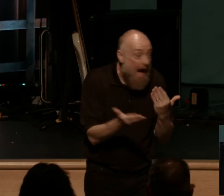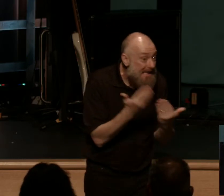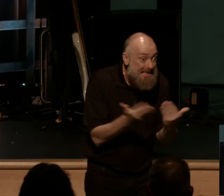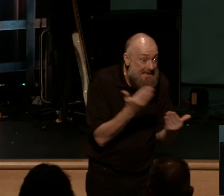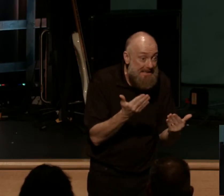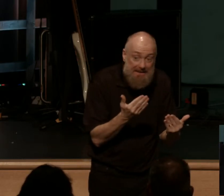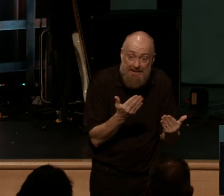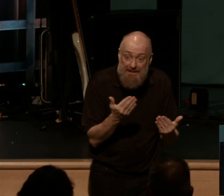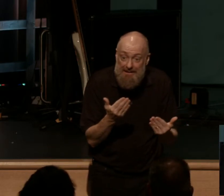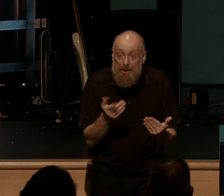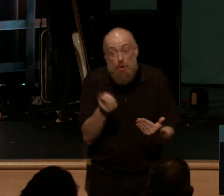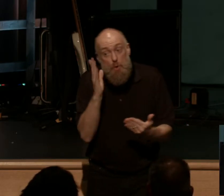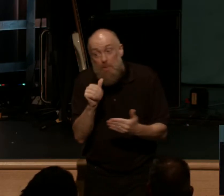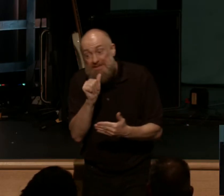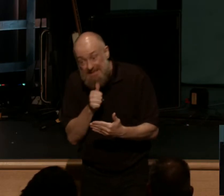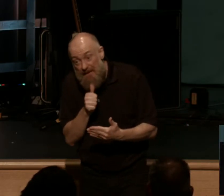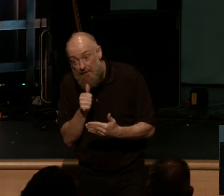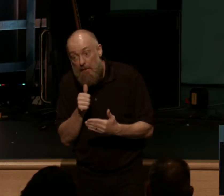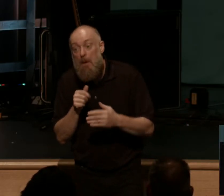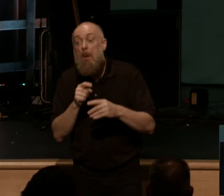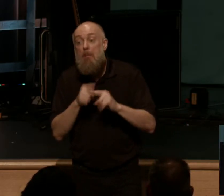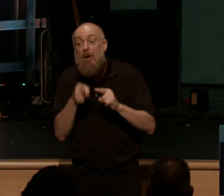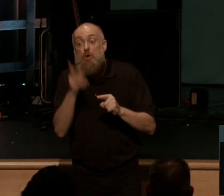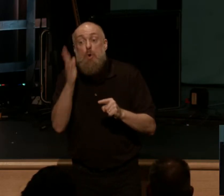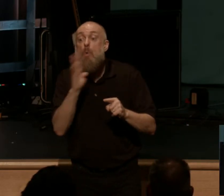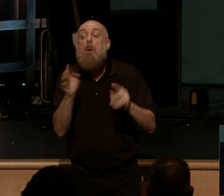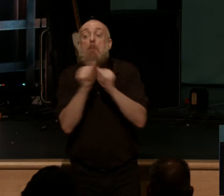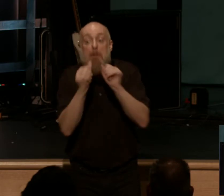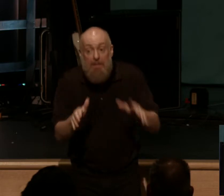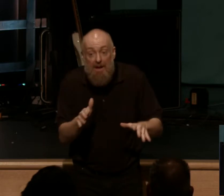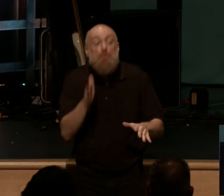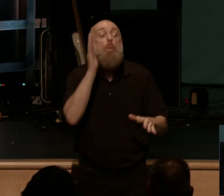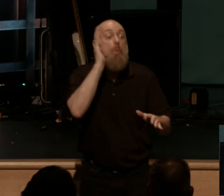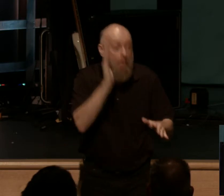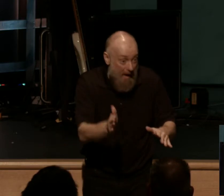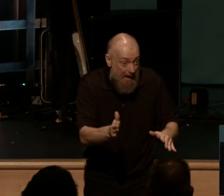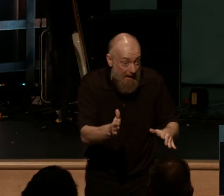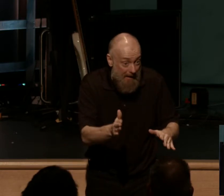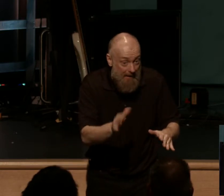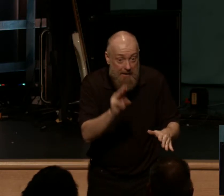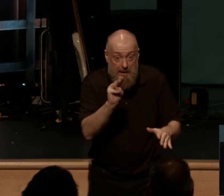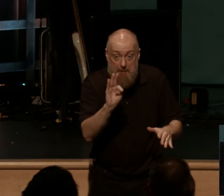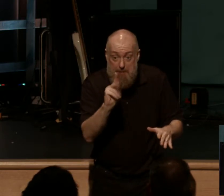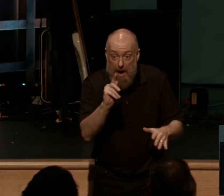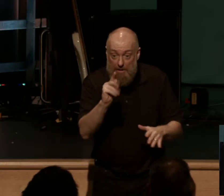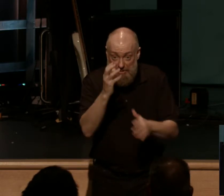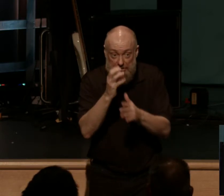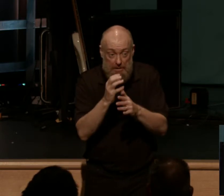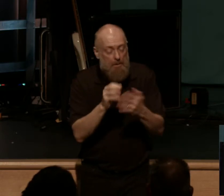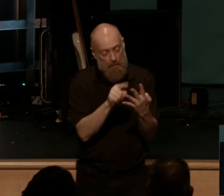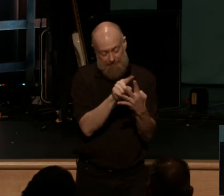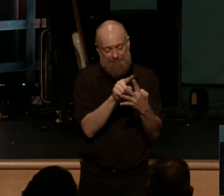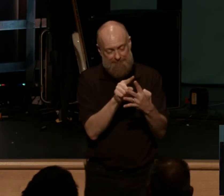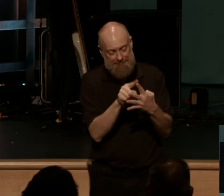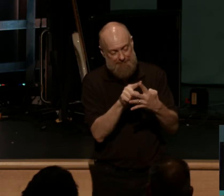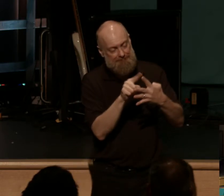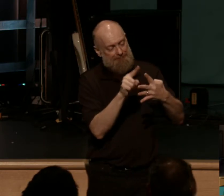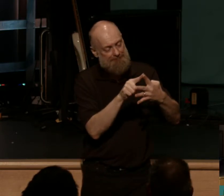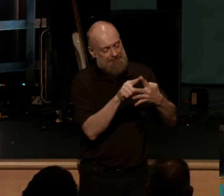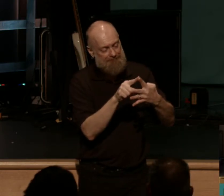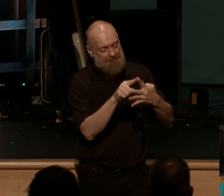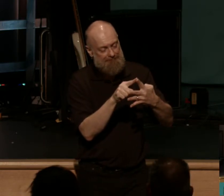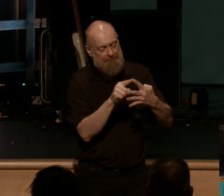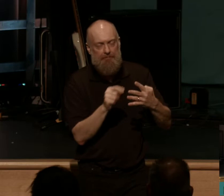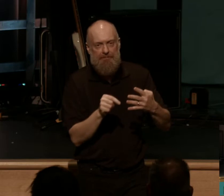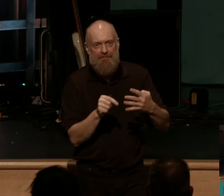not guaranteed to be free from suffering. You are guaranteed to be blessed as God decides. Mark 1, steadfast devotion. Mark 2,